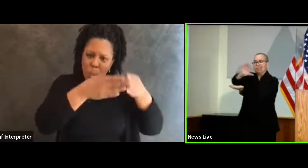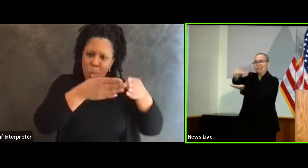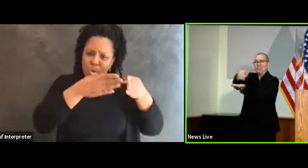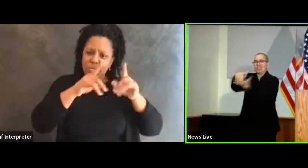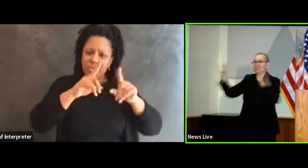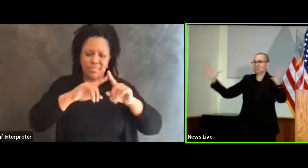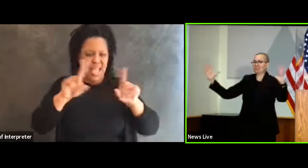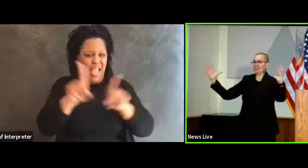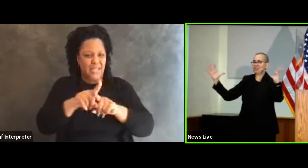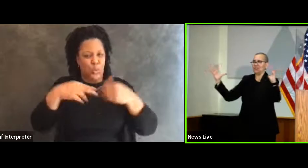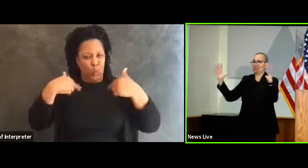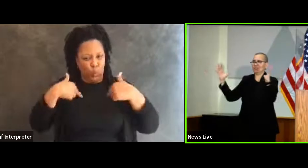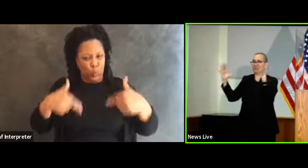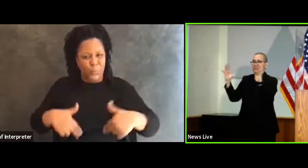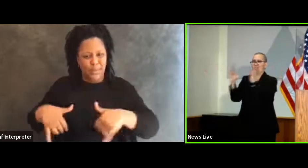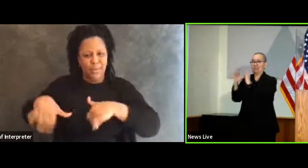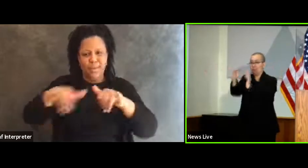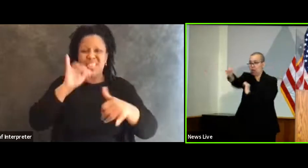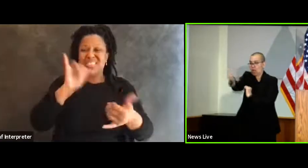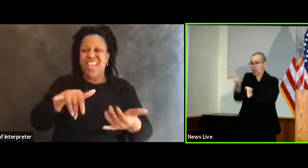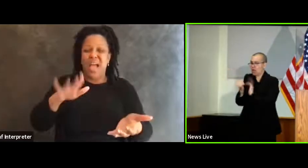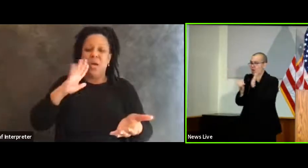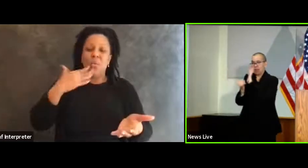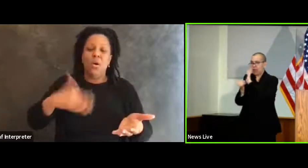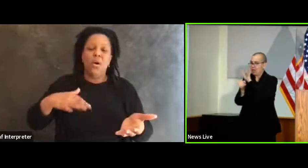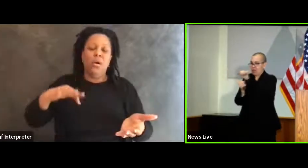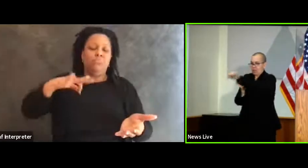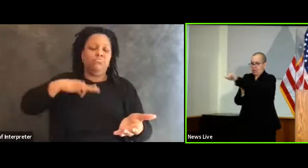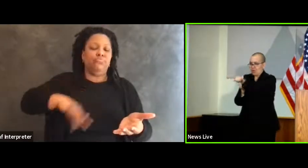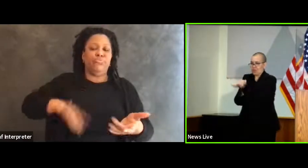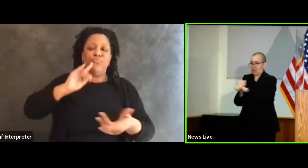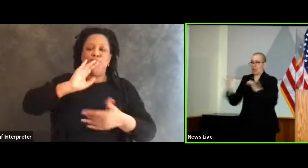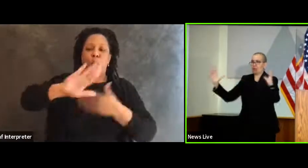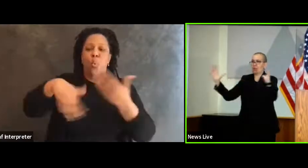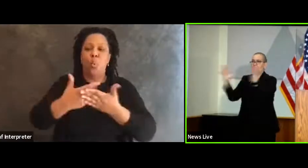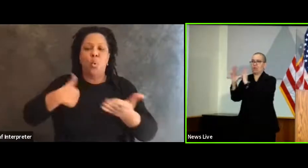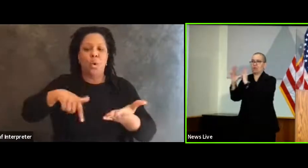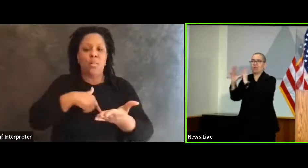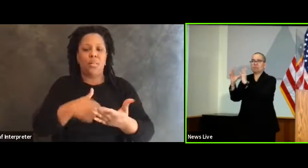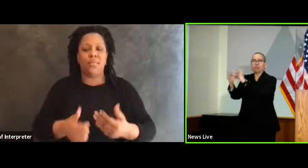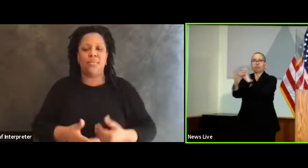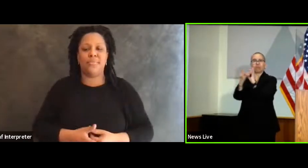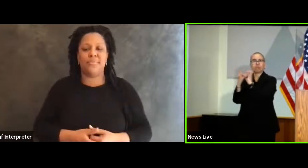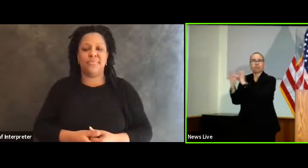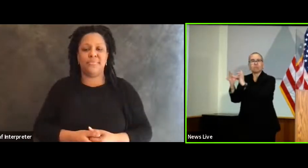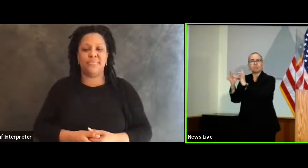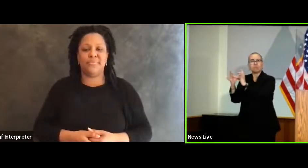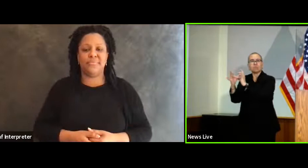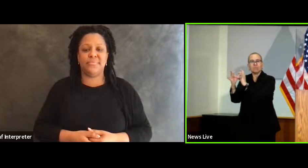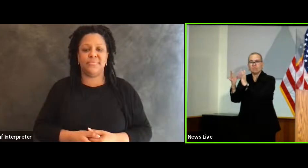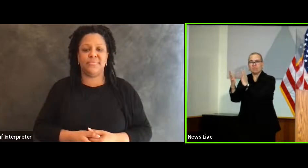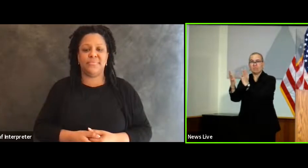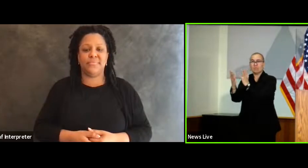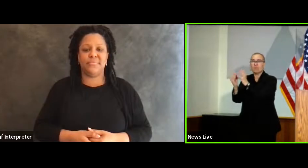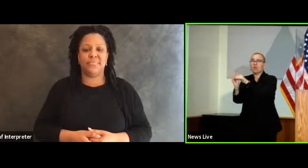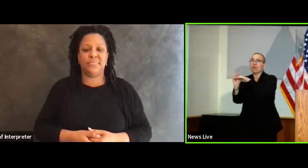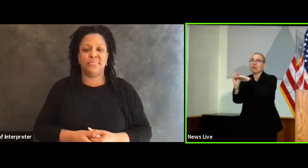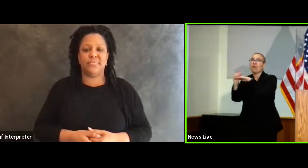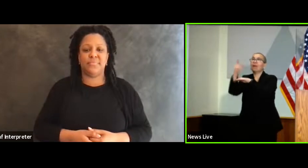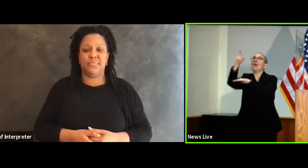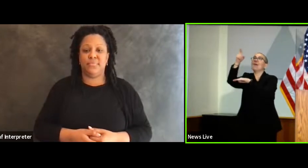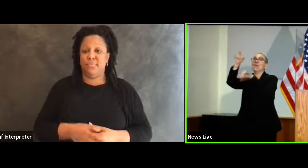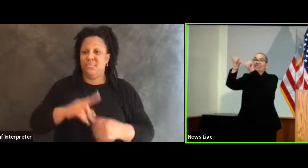everyone. It's precisely when our systems are given the permission